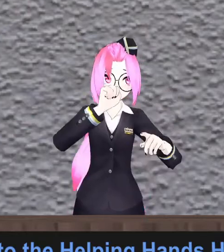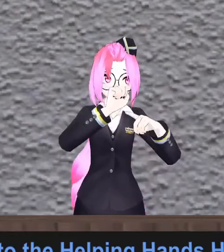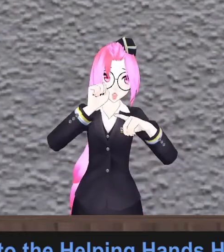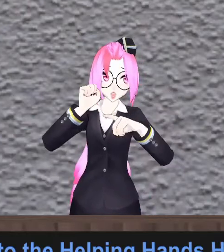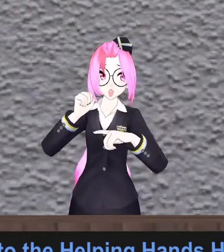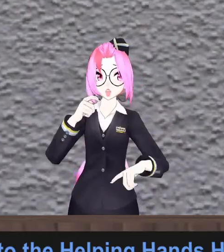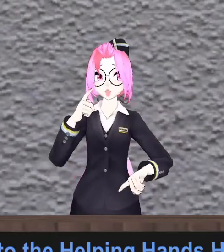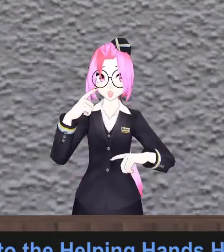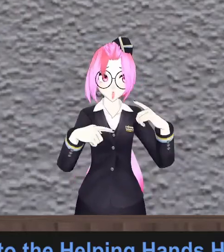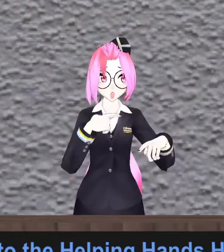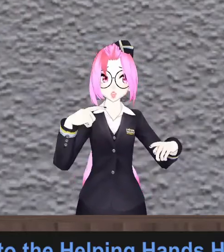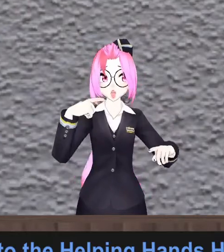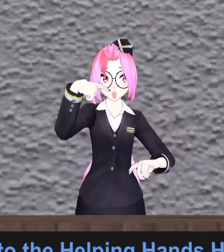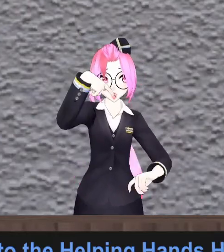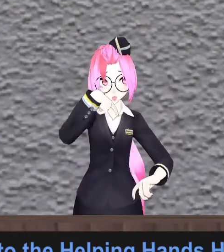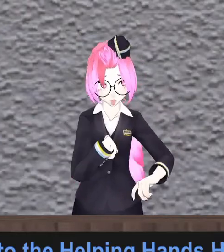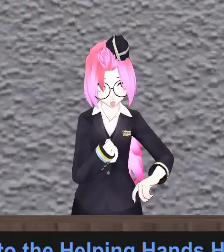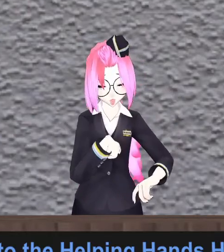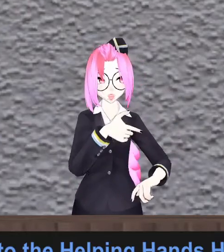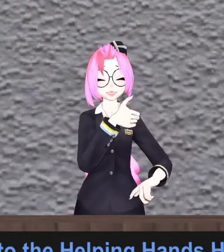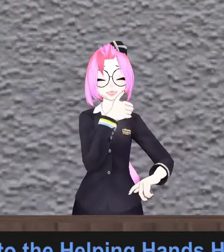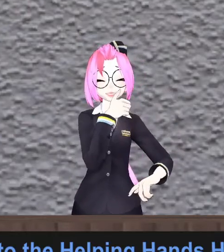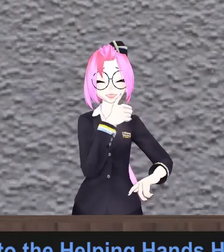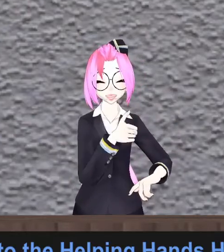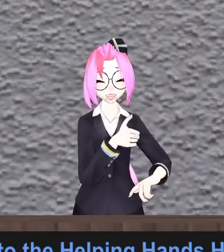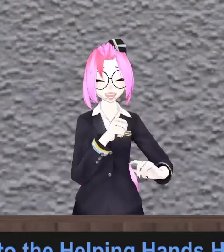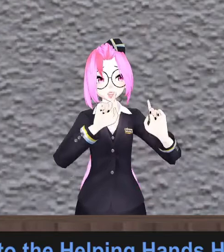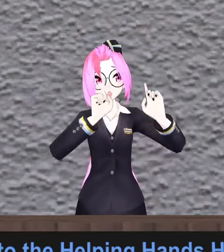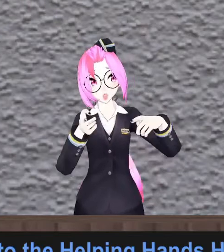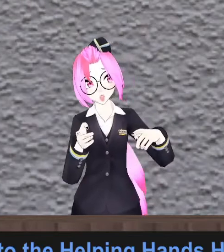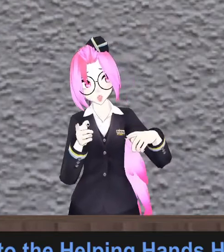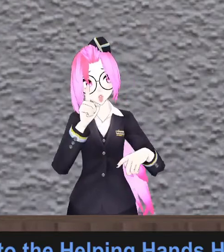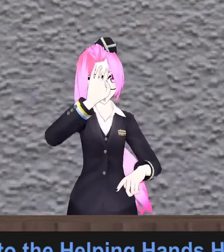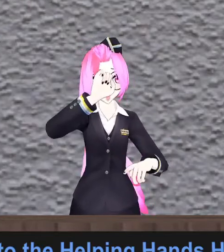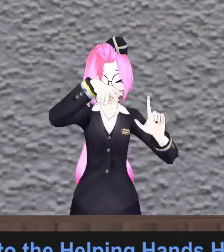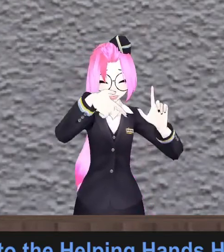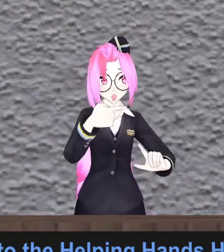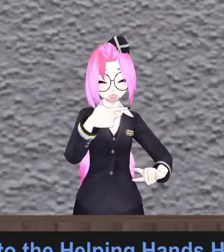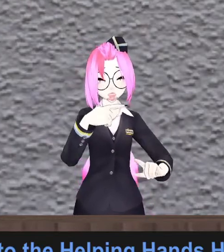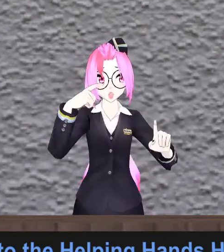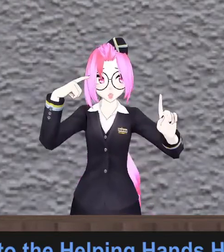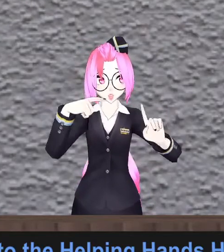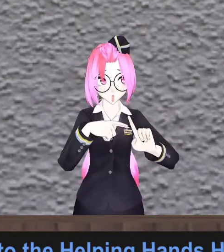signed exact English would sign, I am going